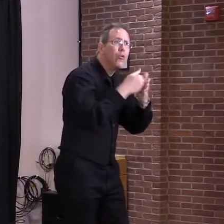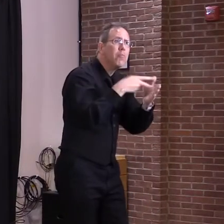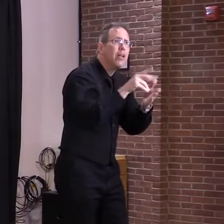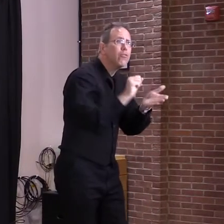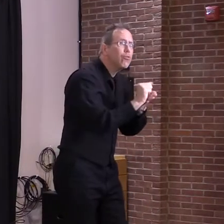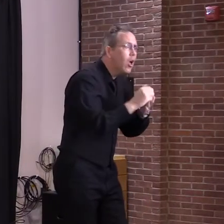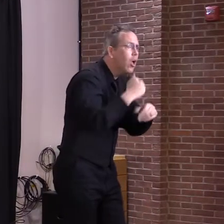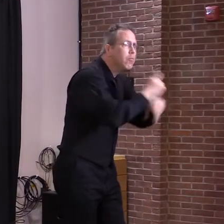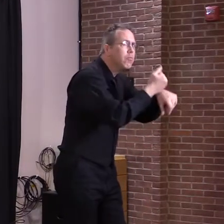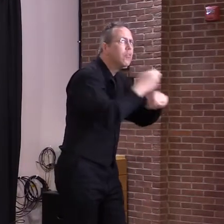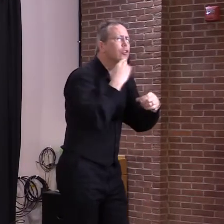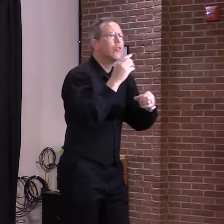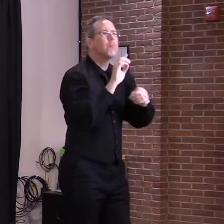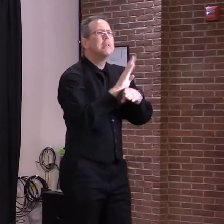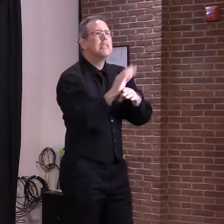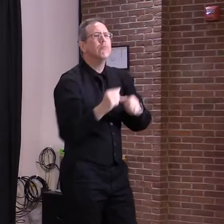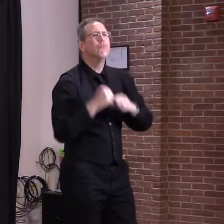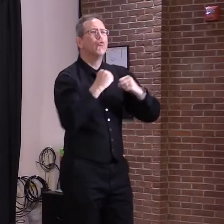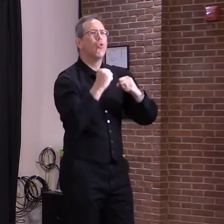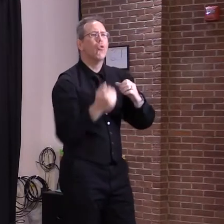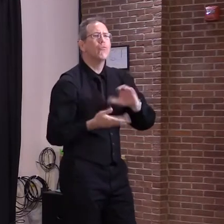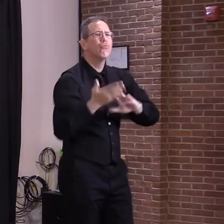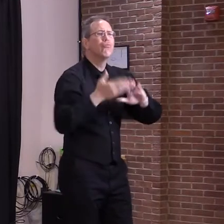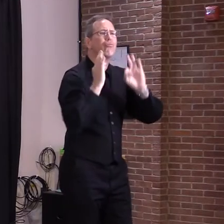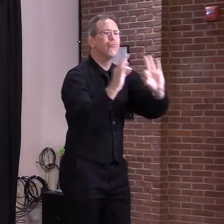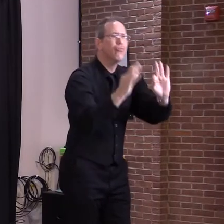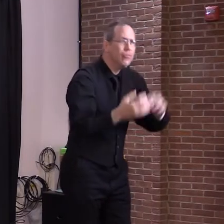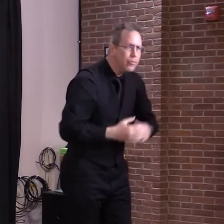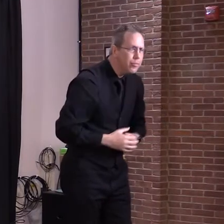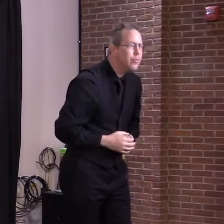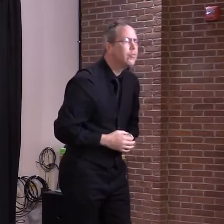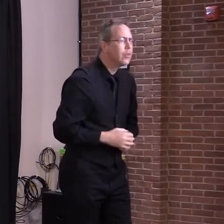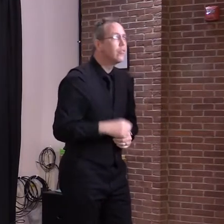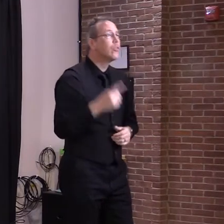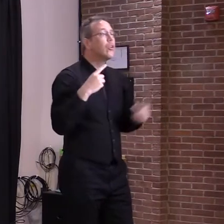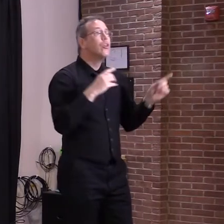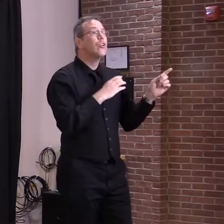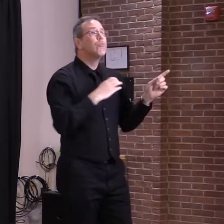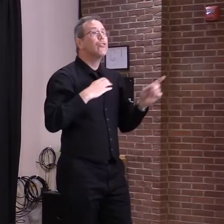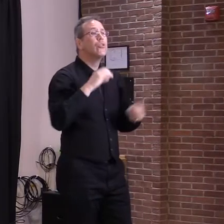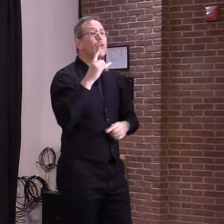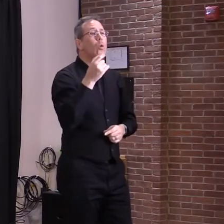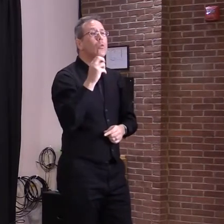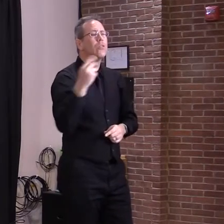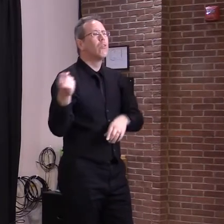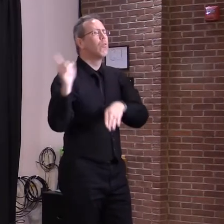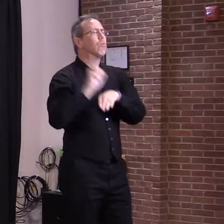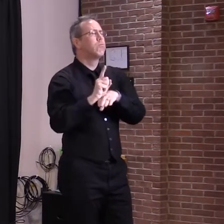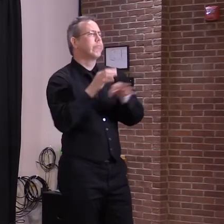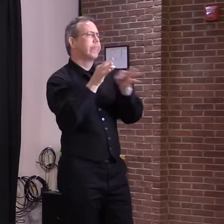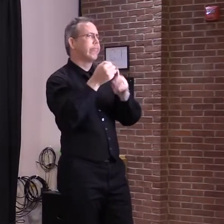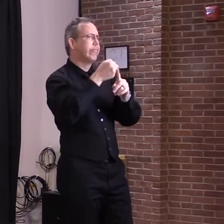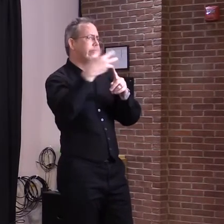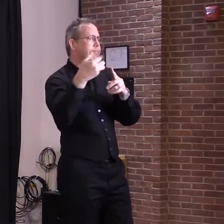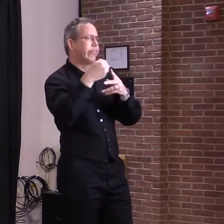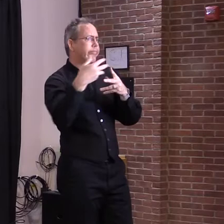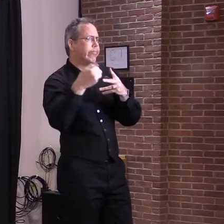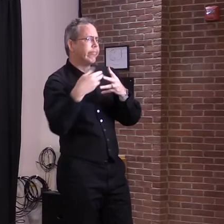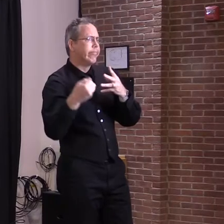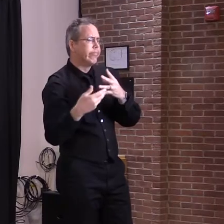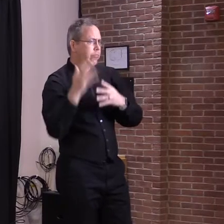in economic development. Commissioner Goldstein will go through the specifics of each, but my plan would